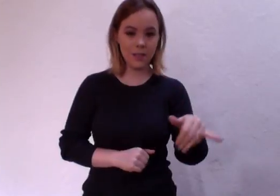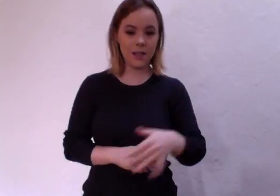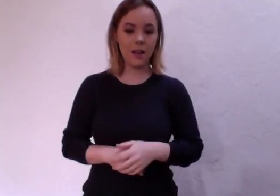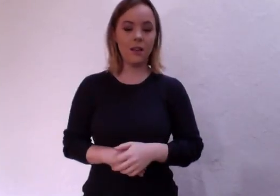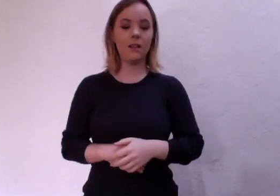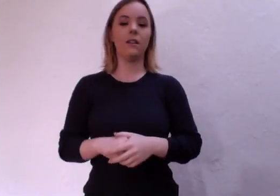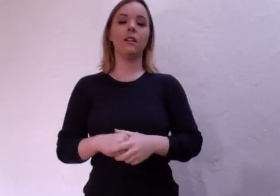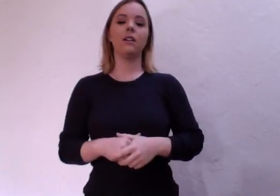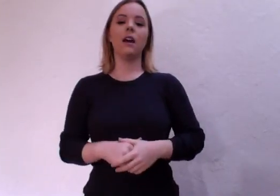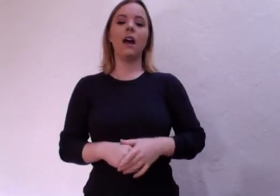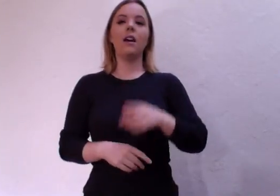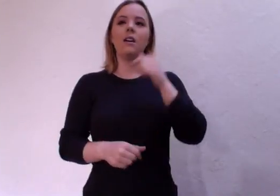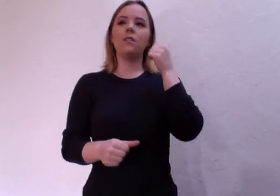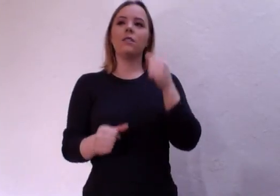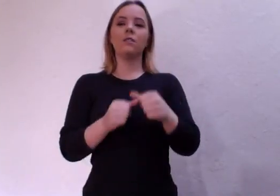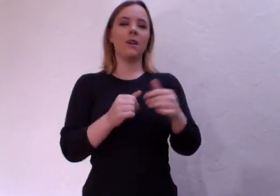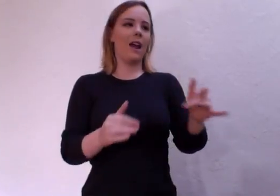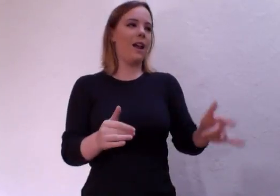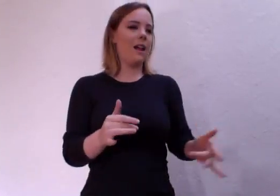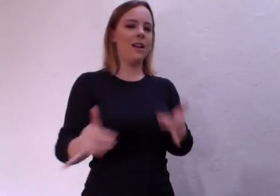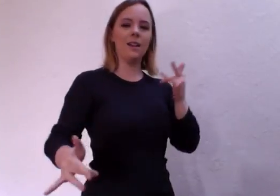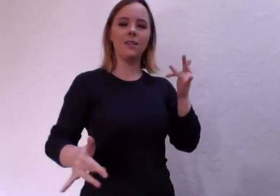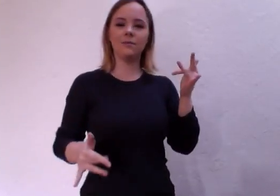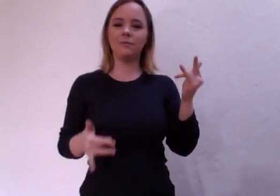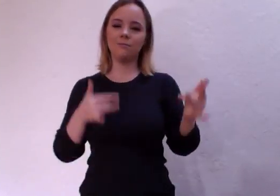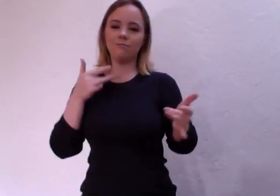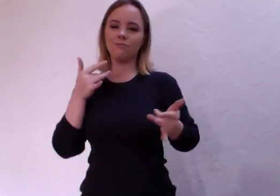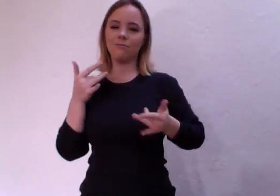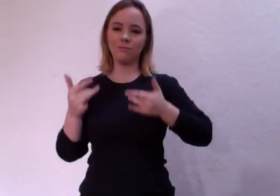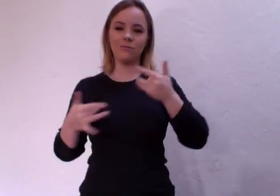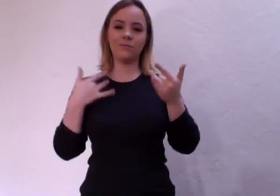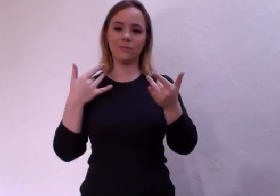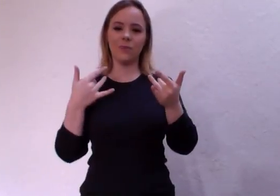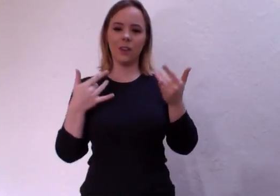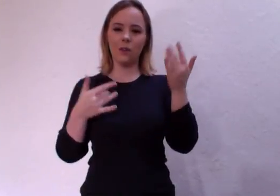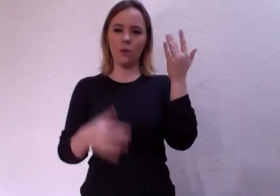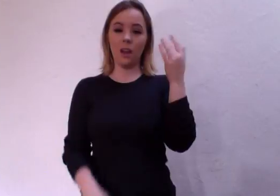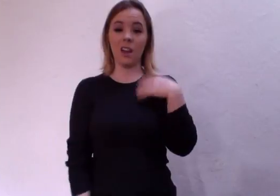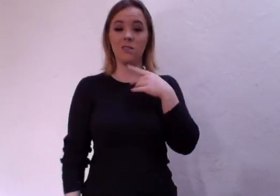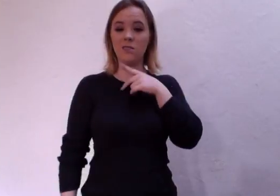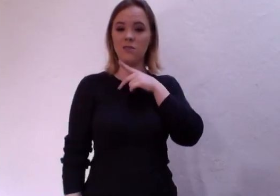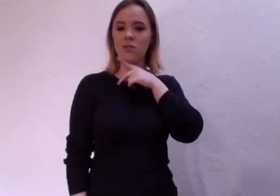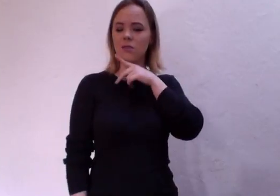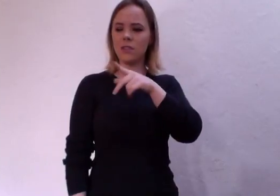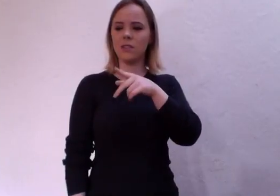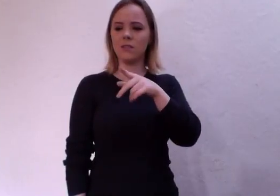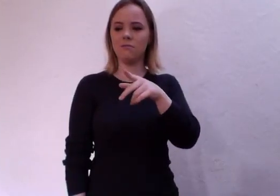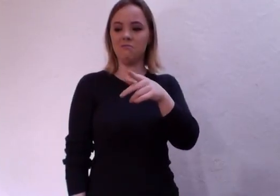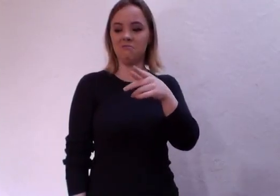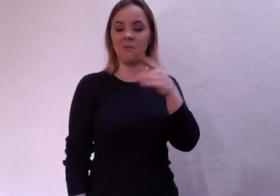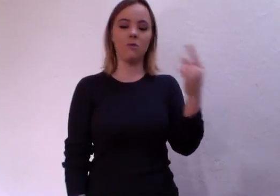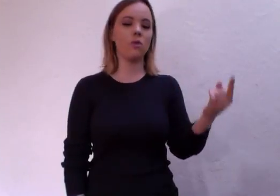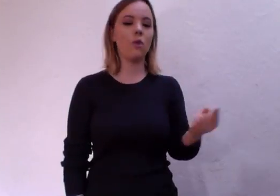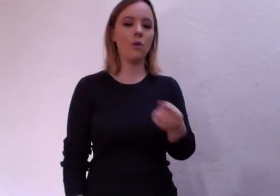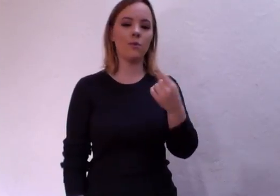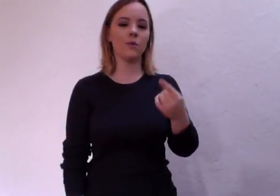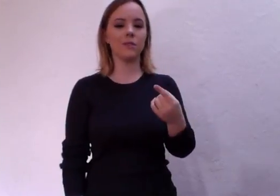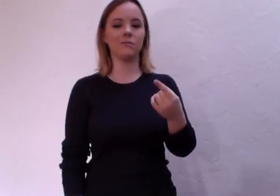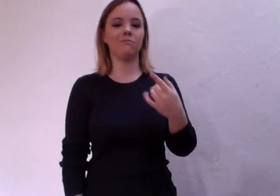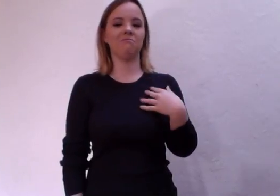excited about that because I was I was just bad. And I didn't do well in school, I never did well in